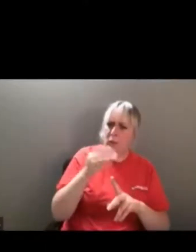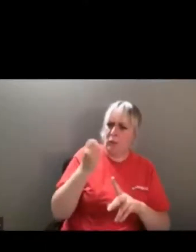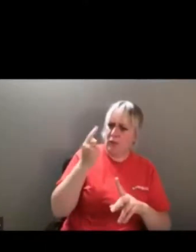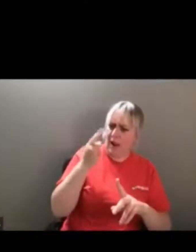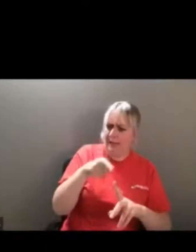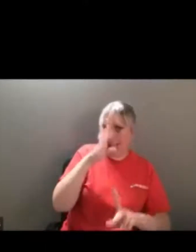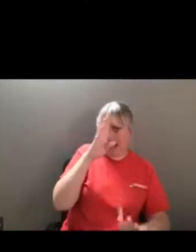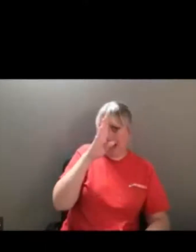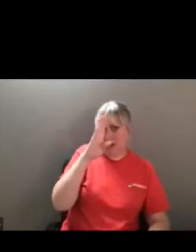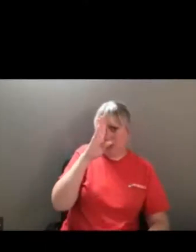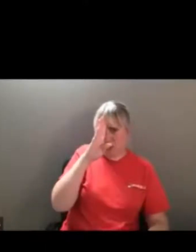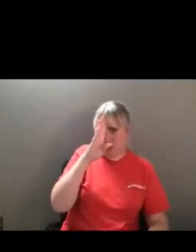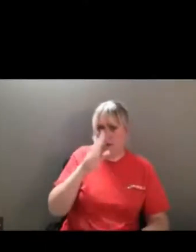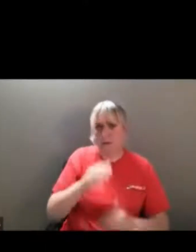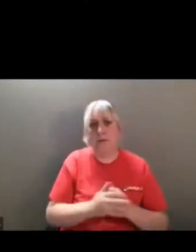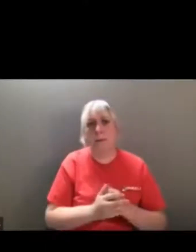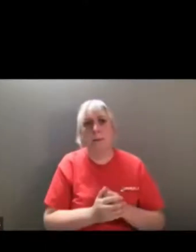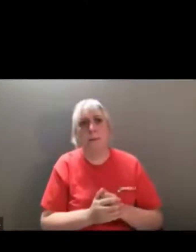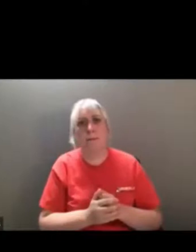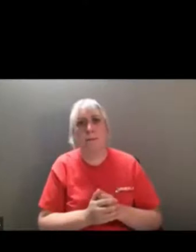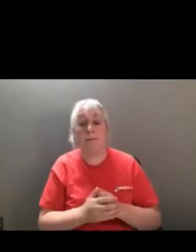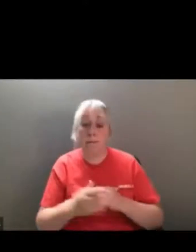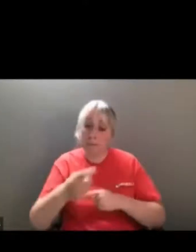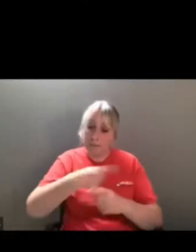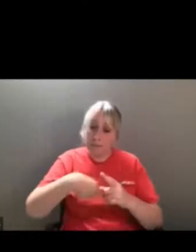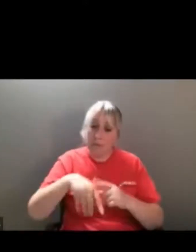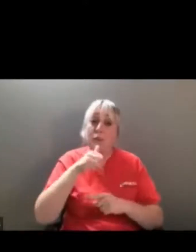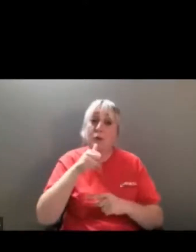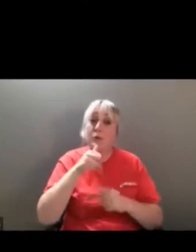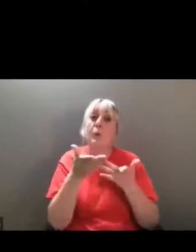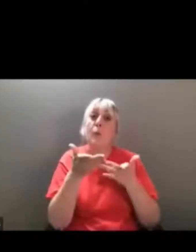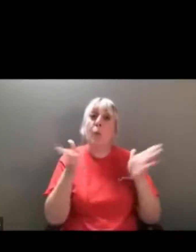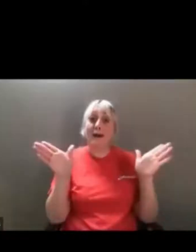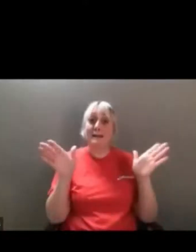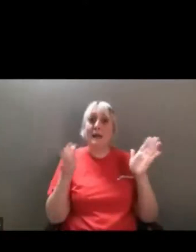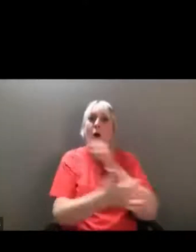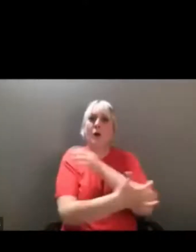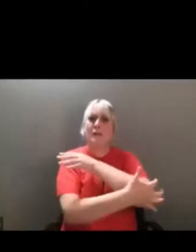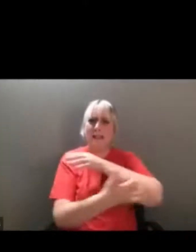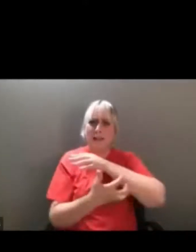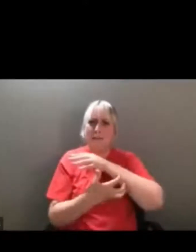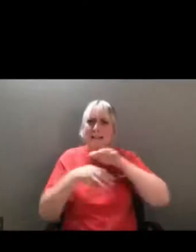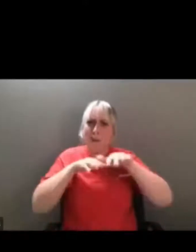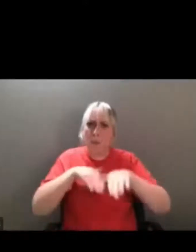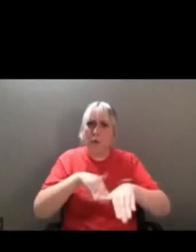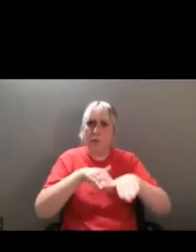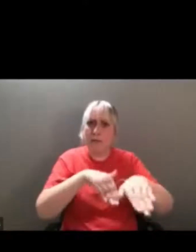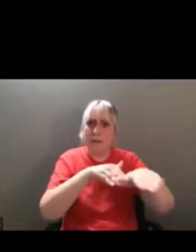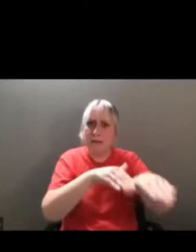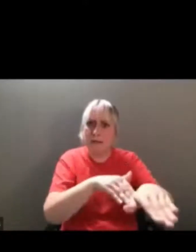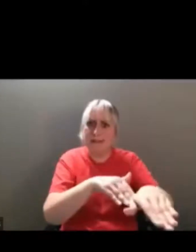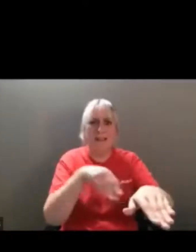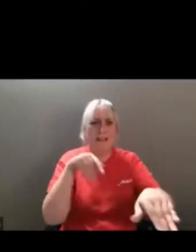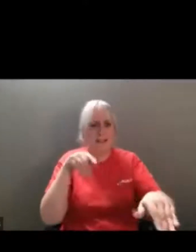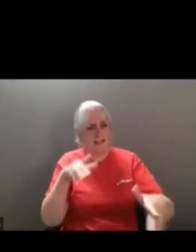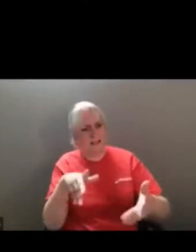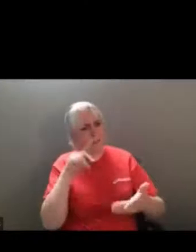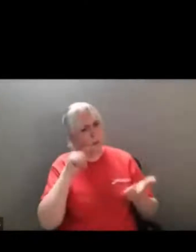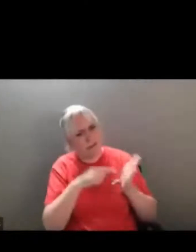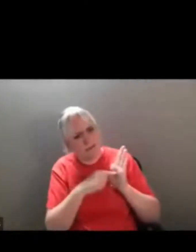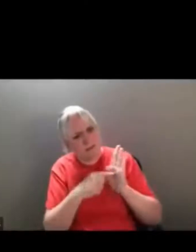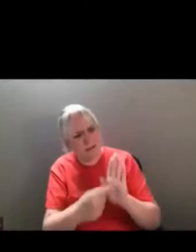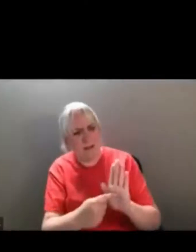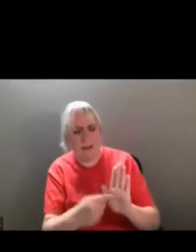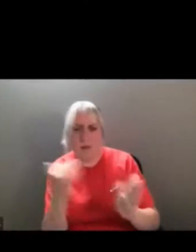were communicated through the wider anti-austerity movement, and individual stories of wrongful benefit decisions and the human misery they were